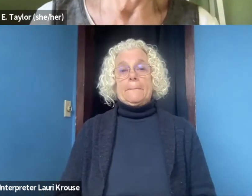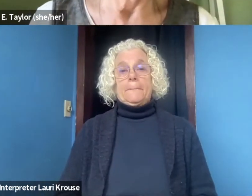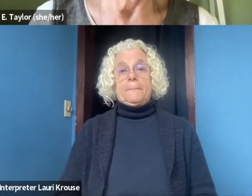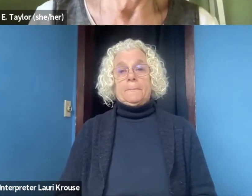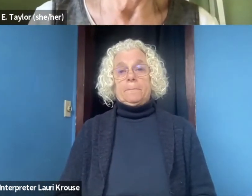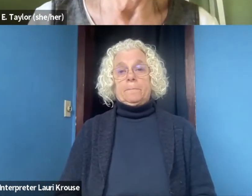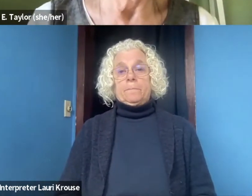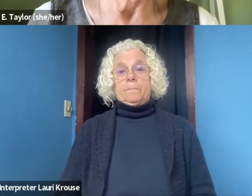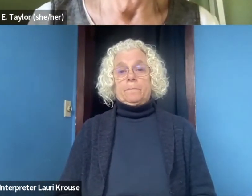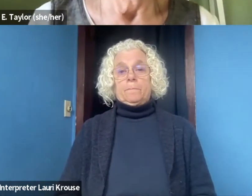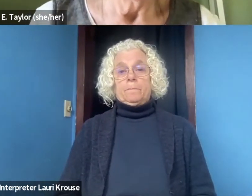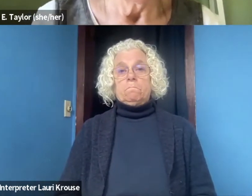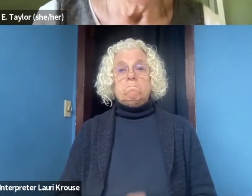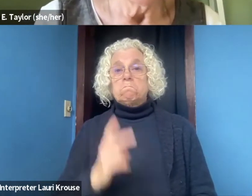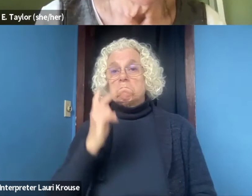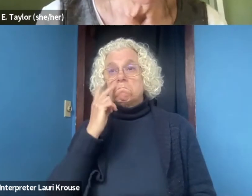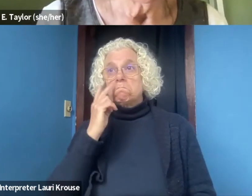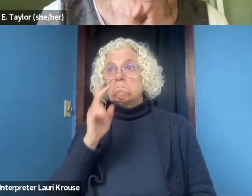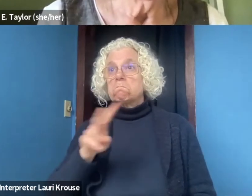Or put it in the chat too.